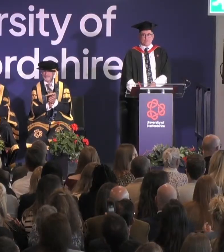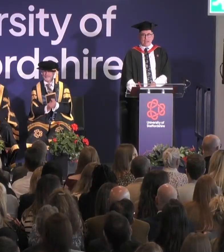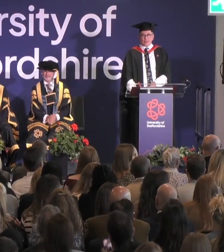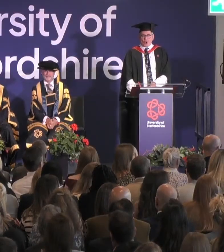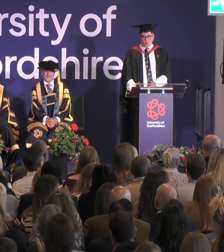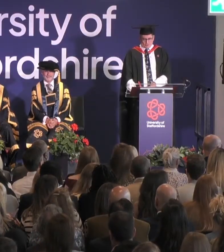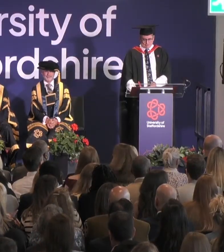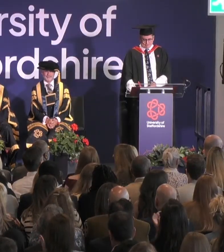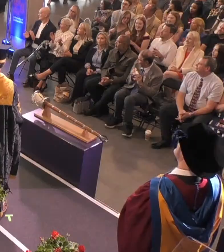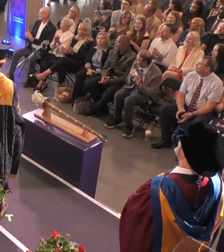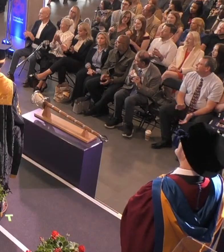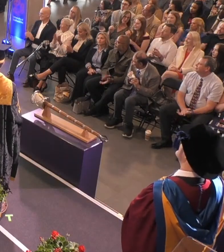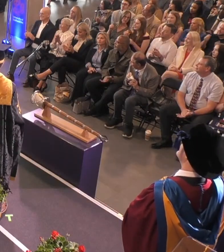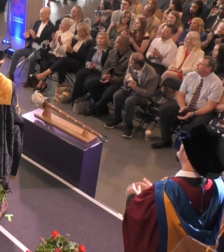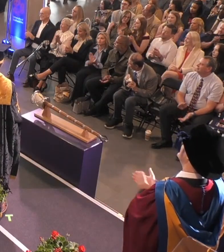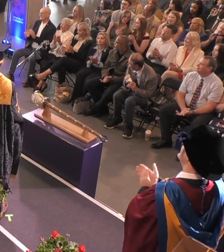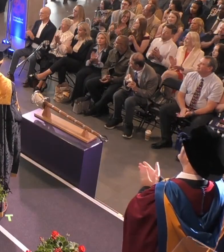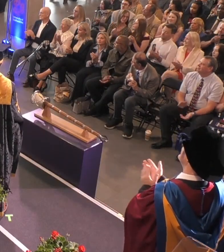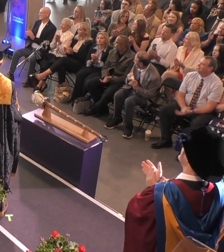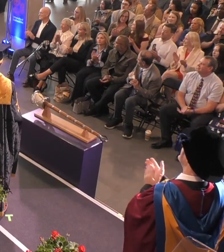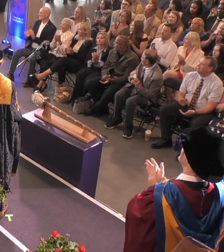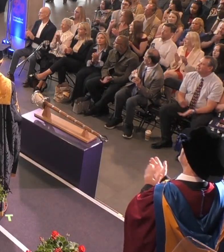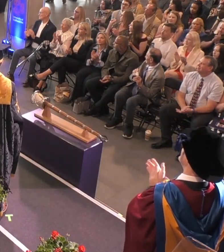Julia Manol.